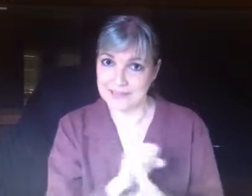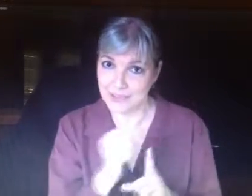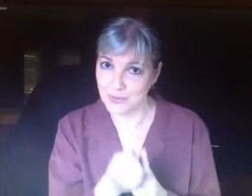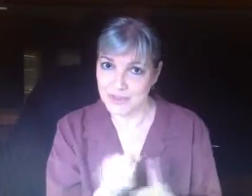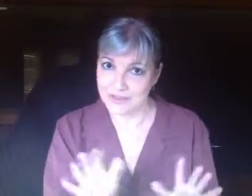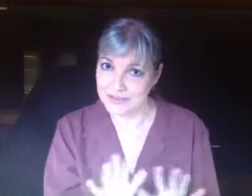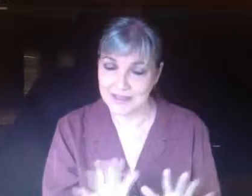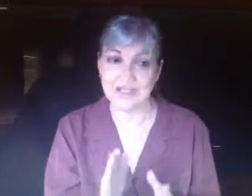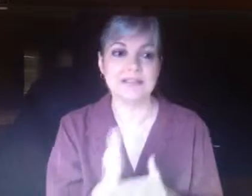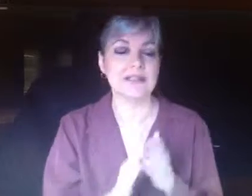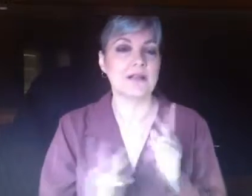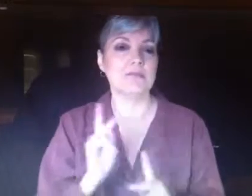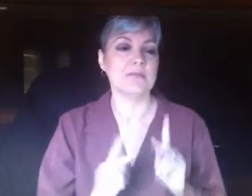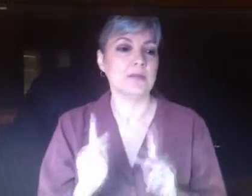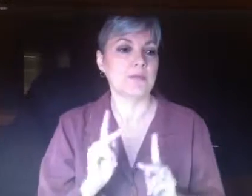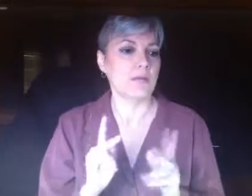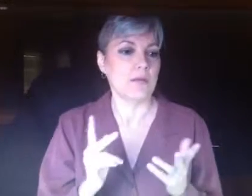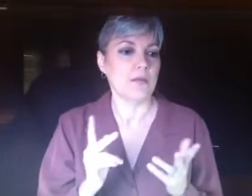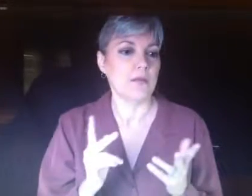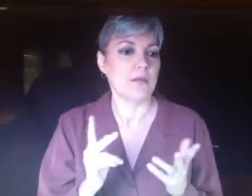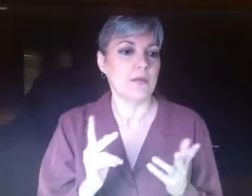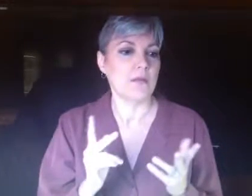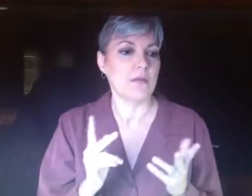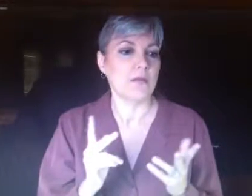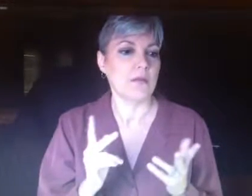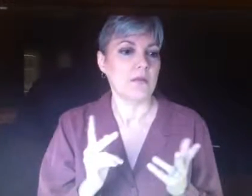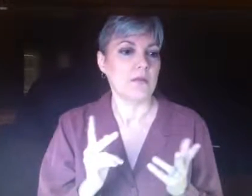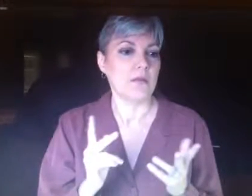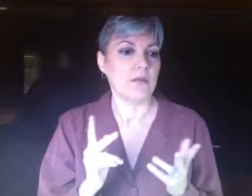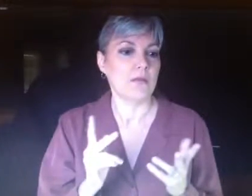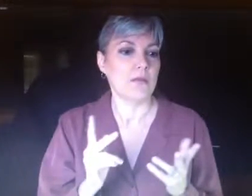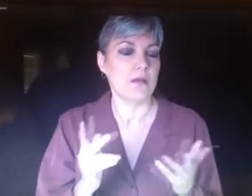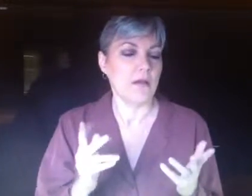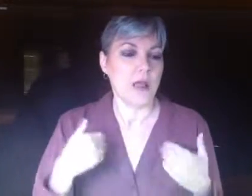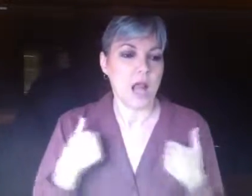Now, I'm not saying that scenario is going to fit every situation.